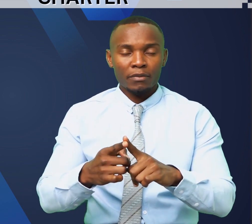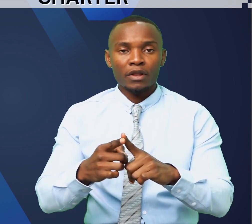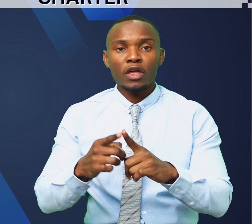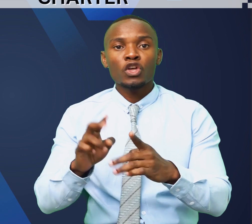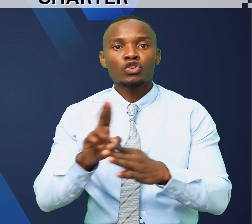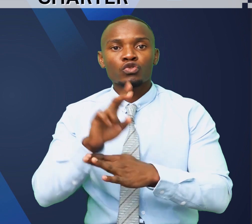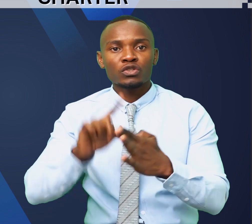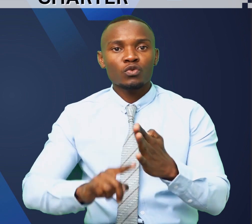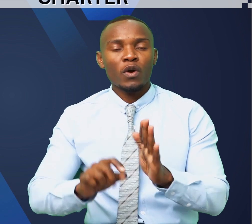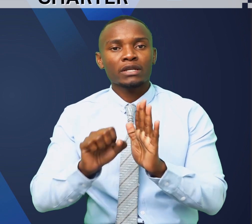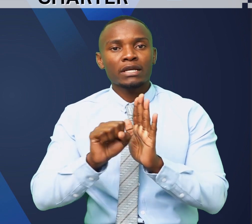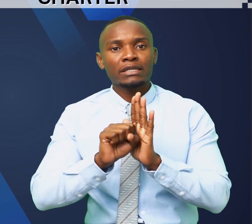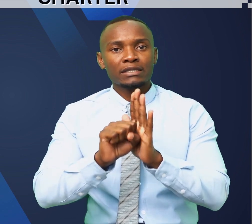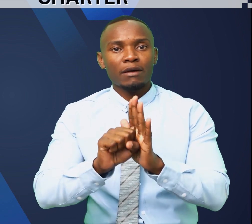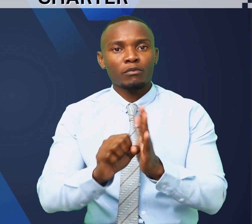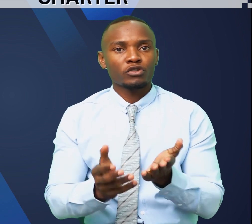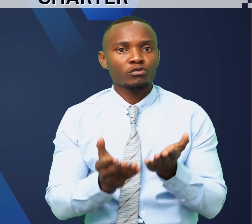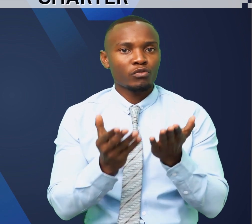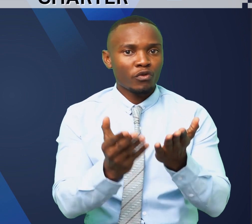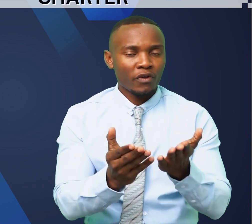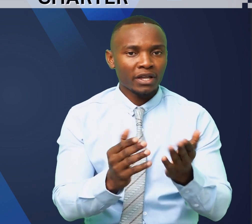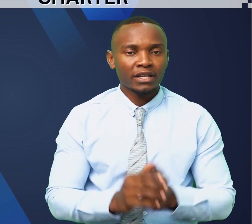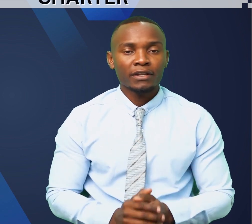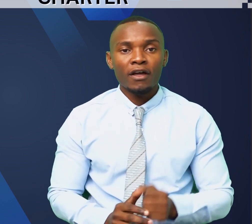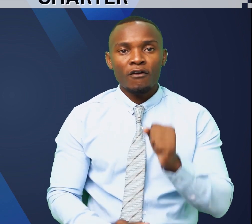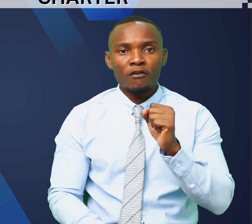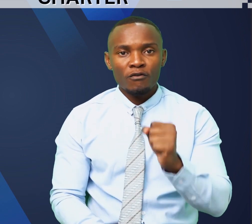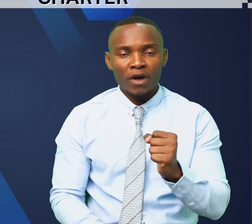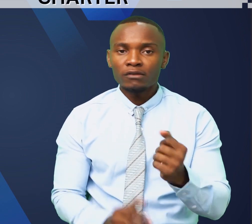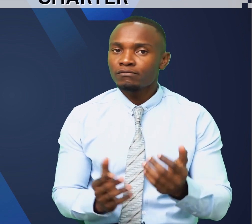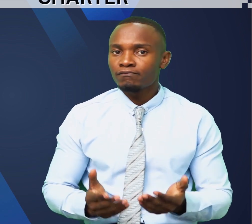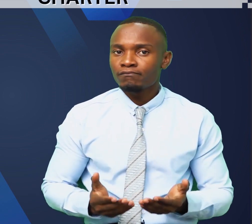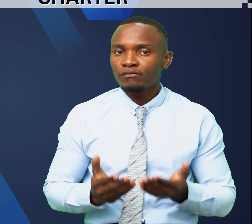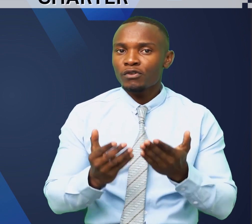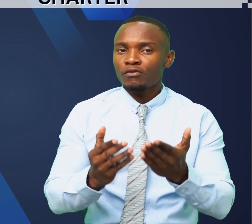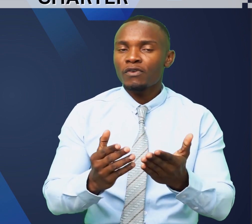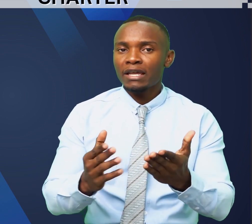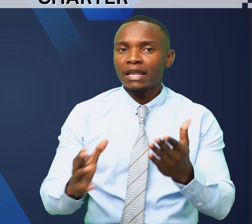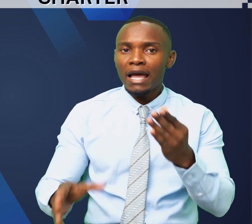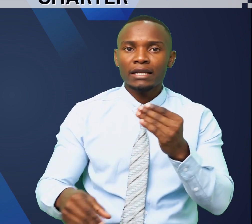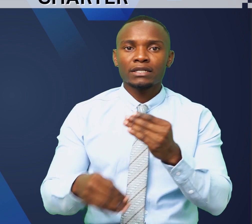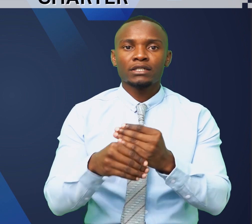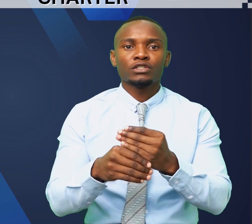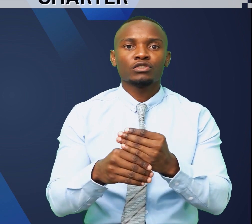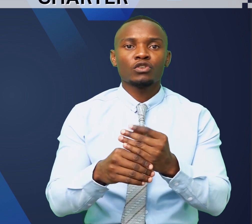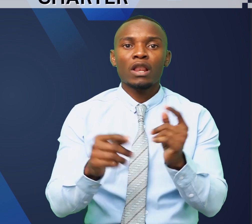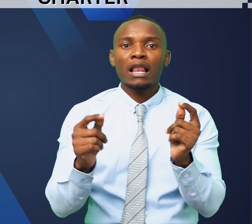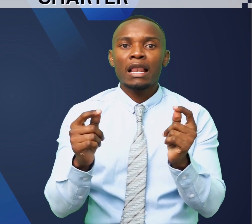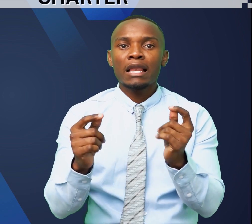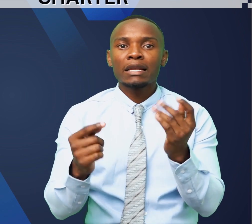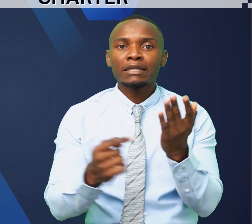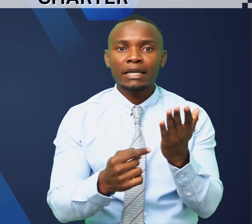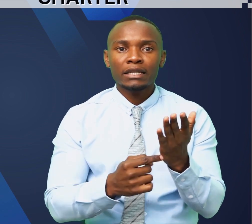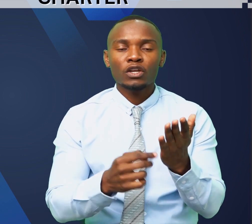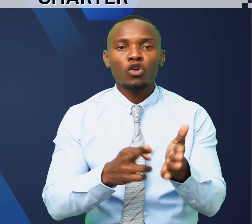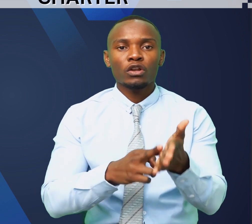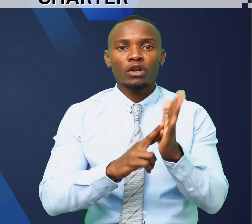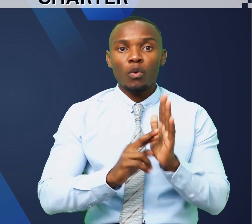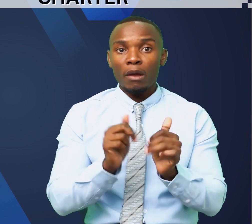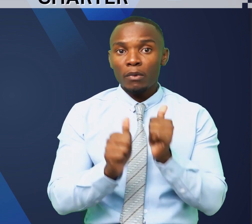the samples provided. 5. Provide an additional technical requirement the laboratory